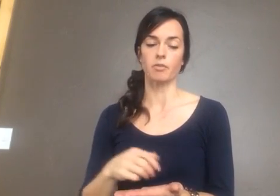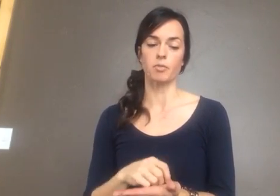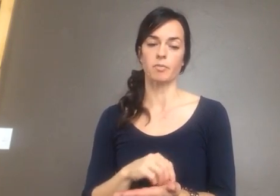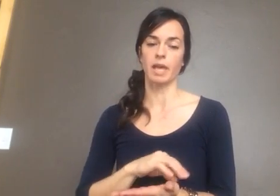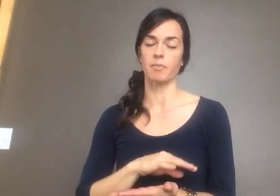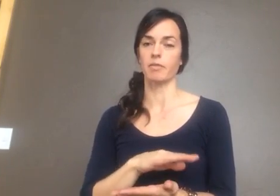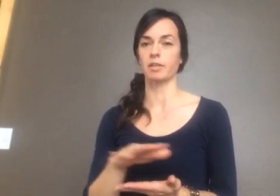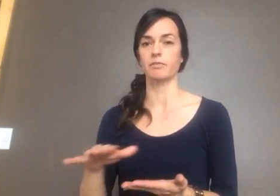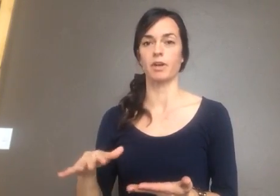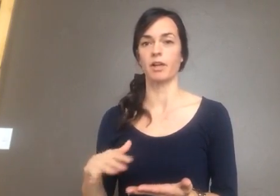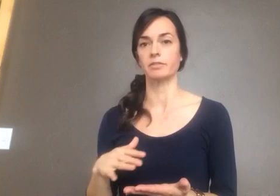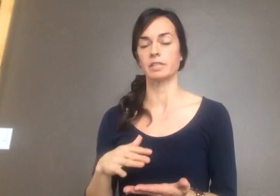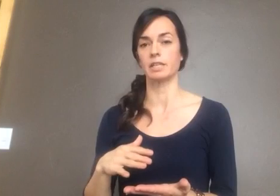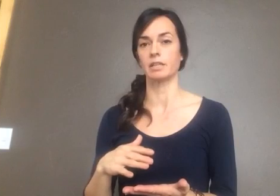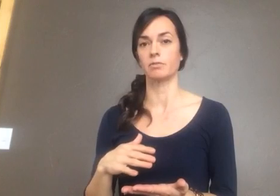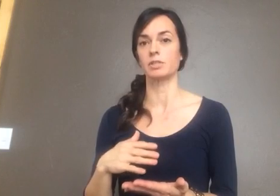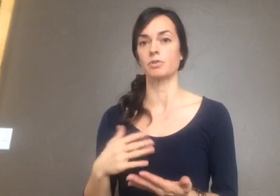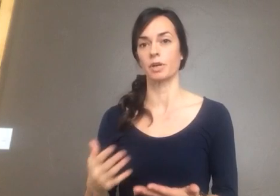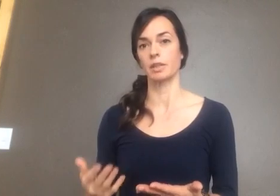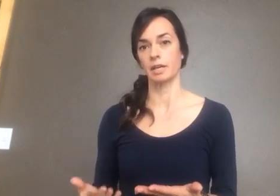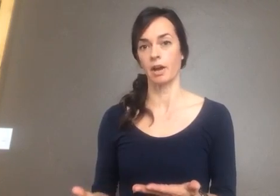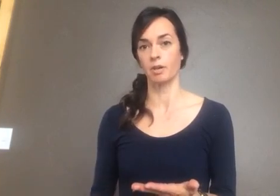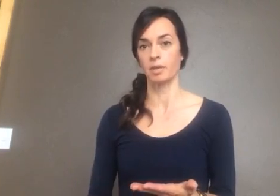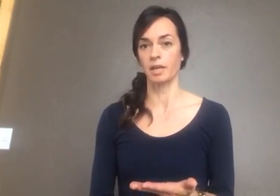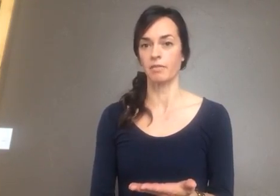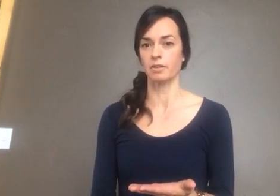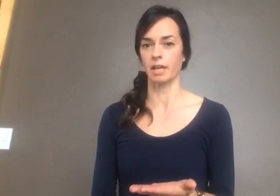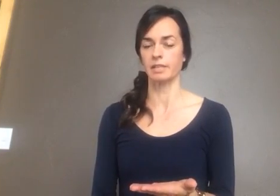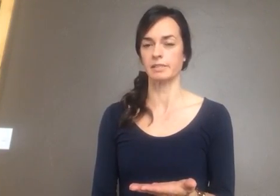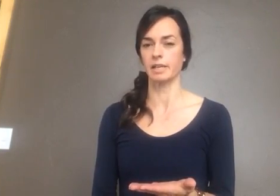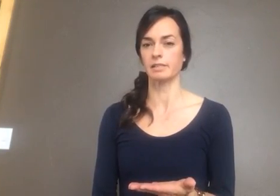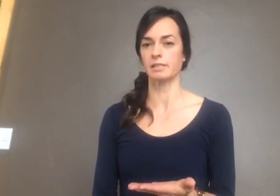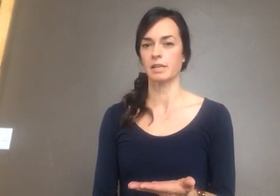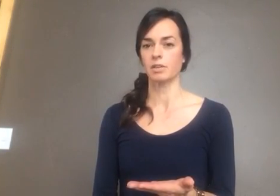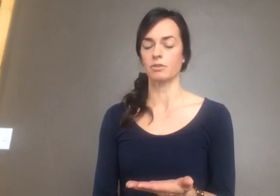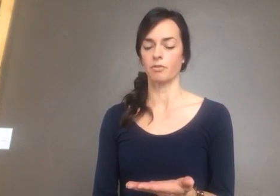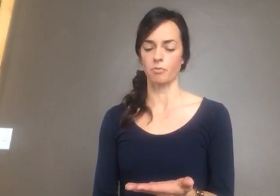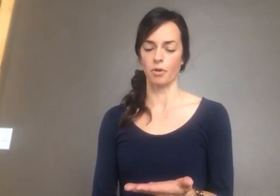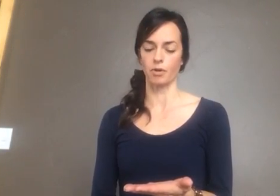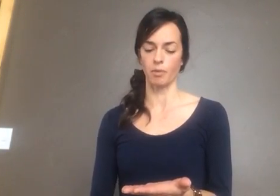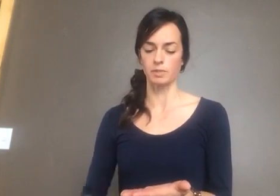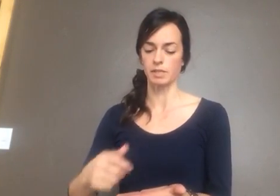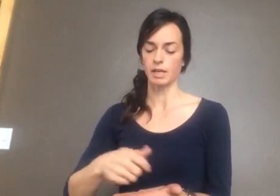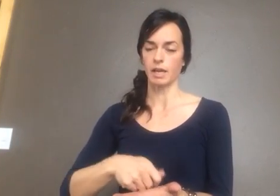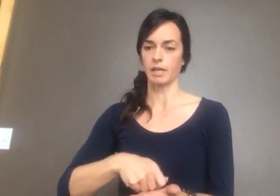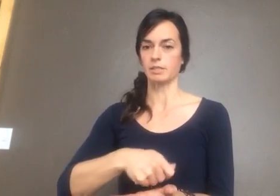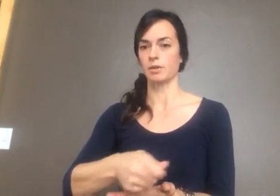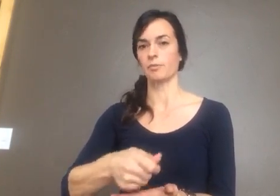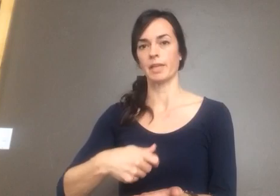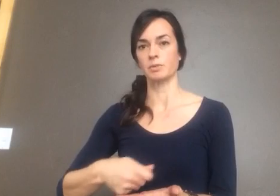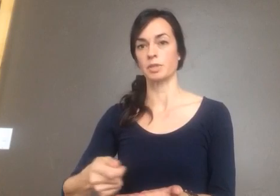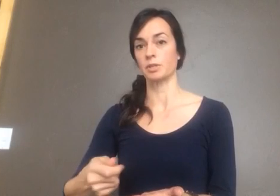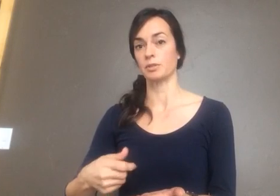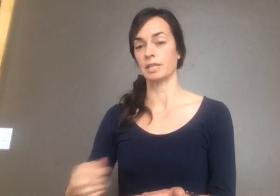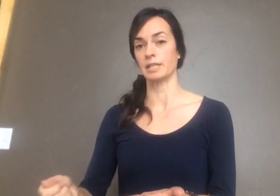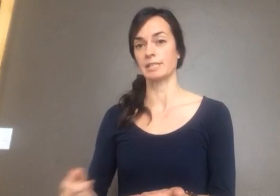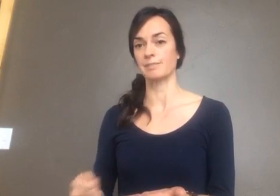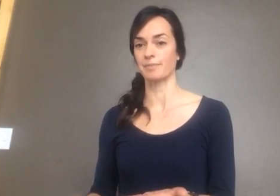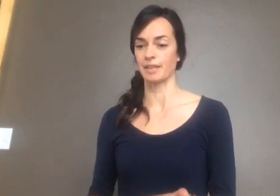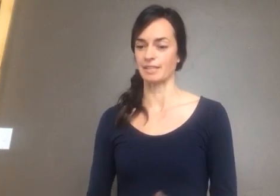government became heavily involved in restoring the economy of the United States through different programs. And so that's what the New Deal is, and that's